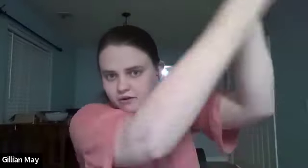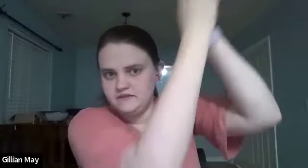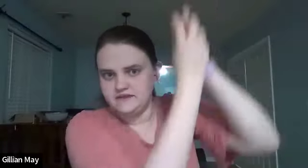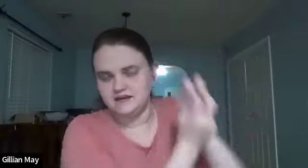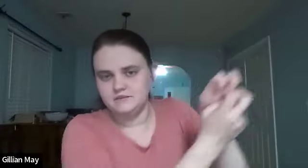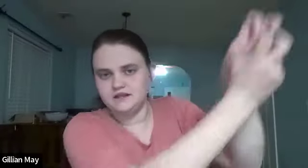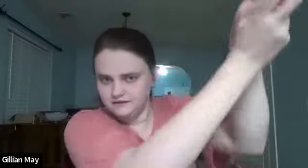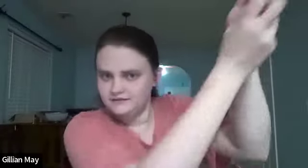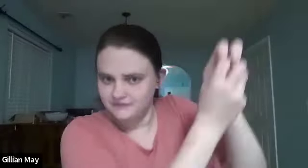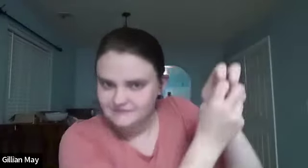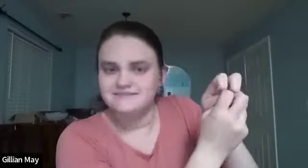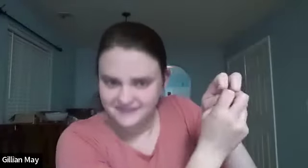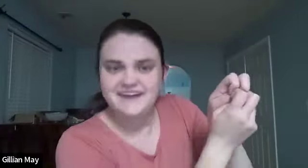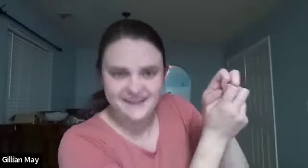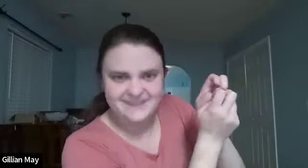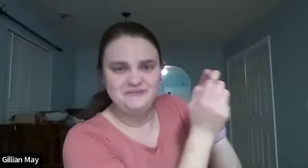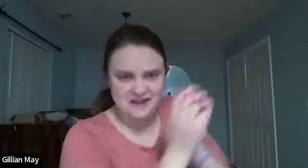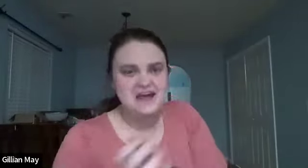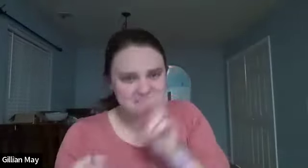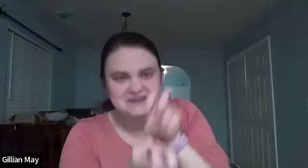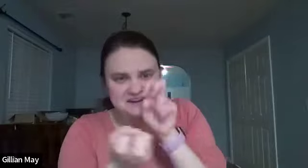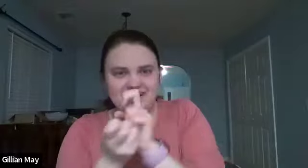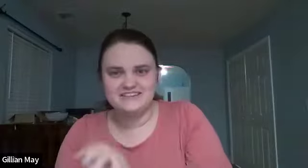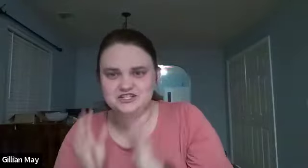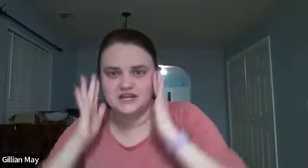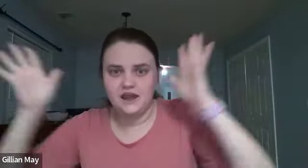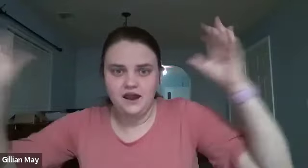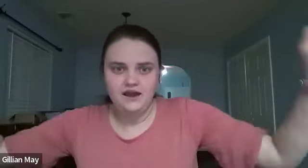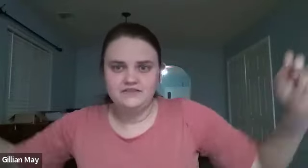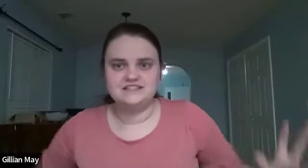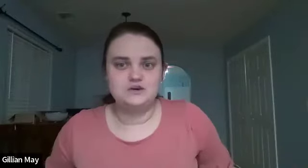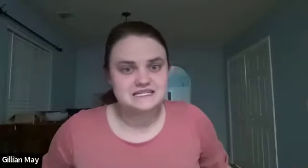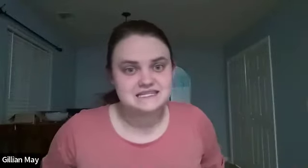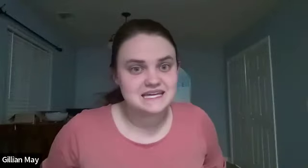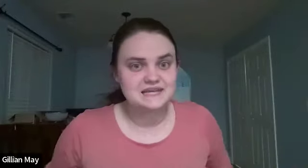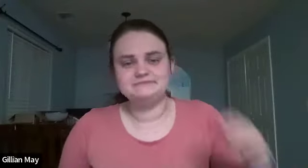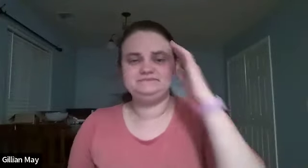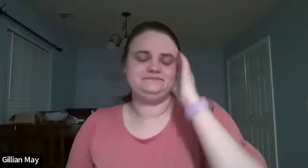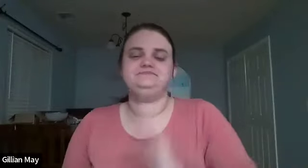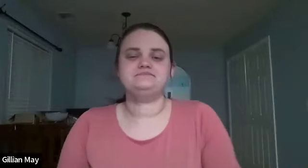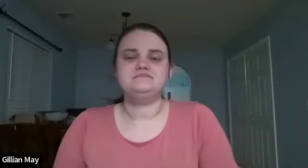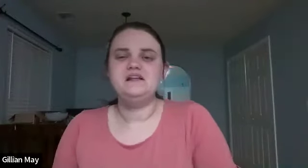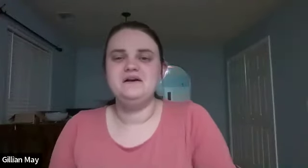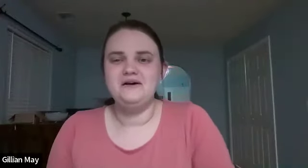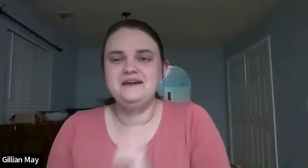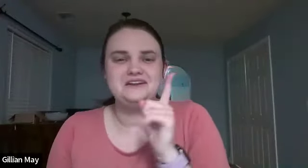with it. And I'm like, yeah, we have it here. And they're just like, that's the craziest thing. Okay,